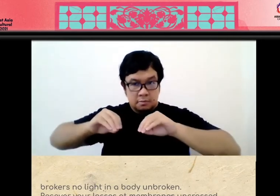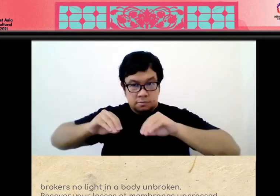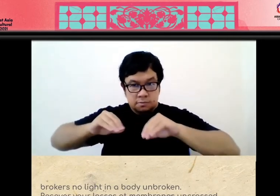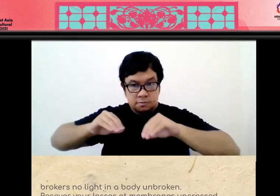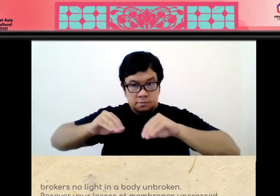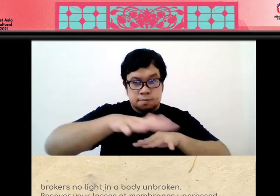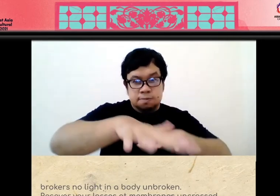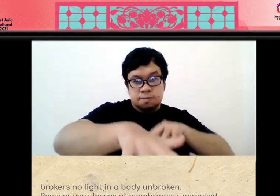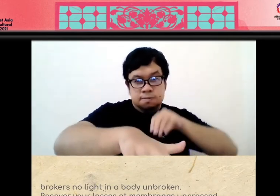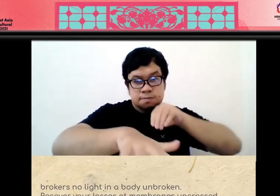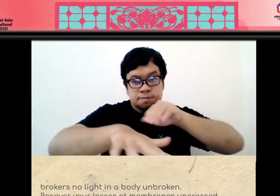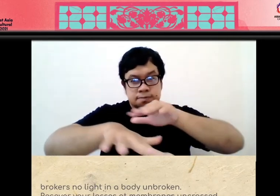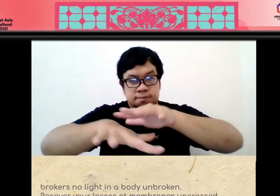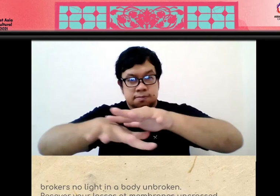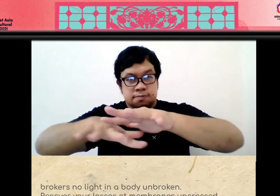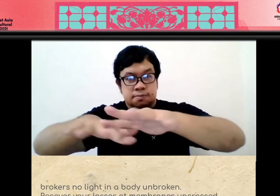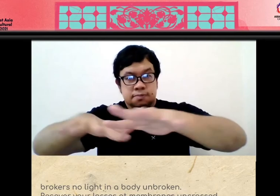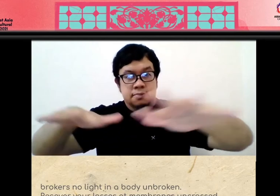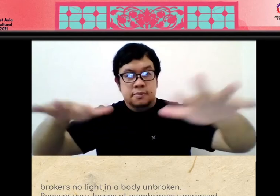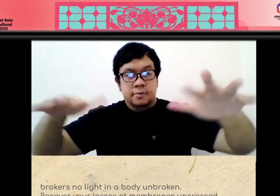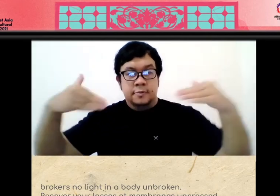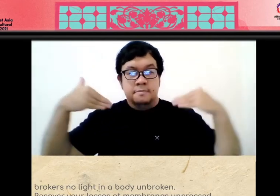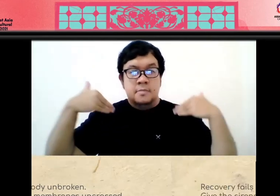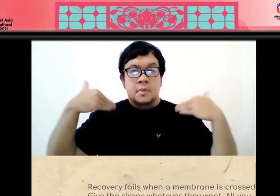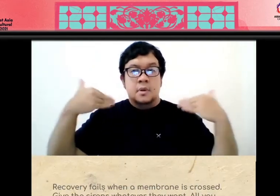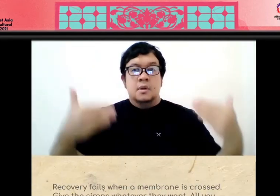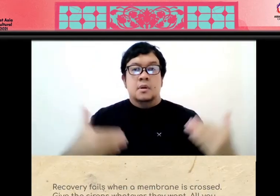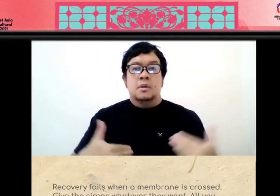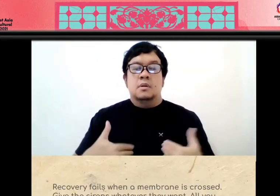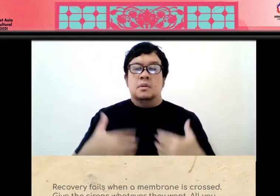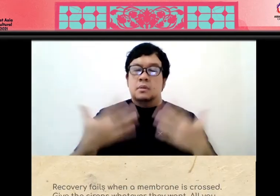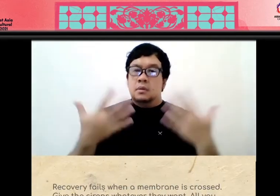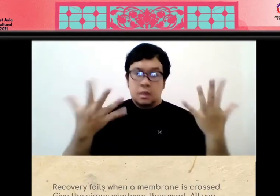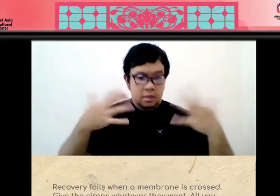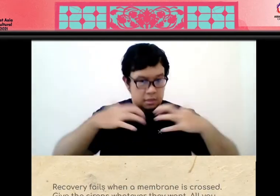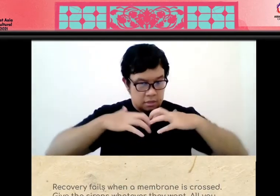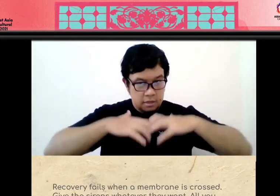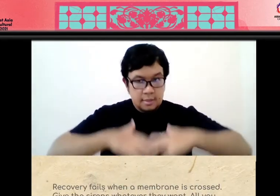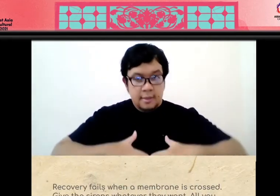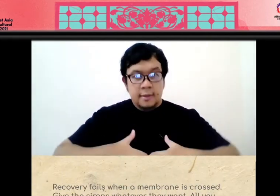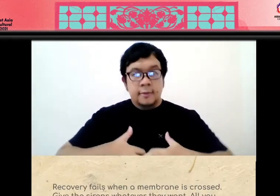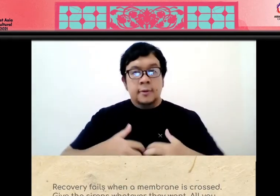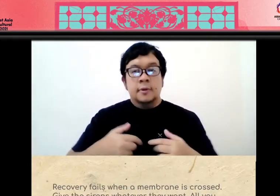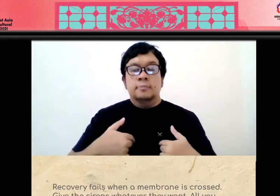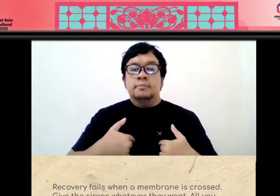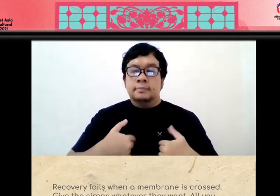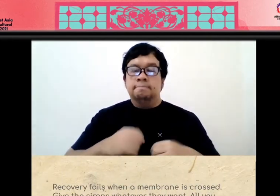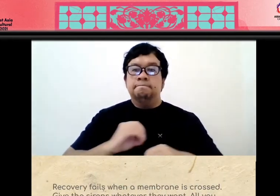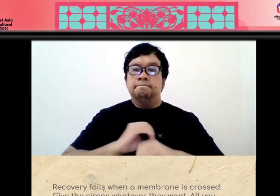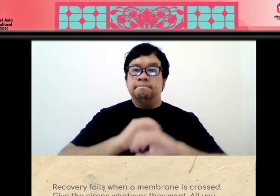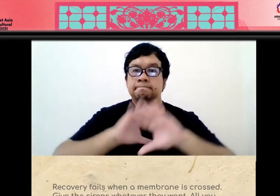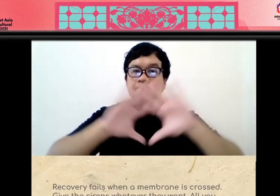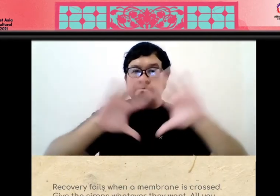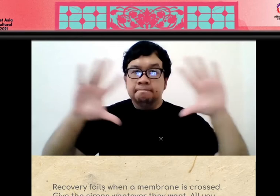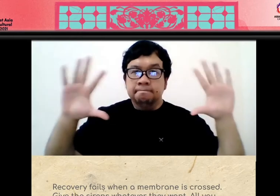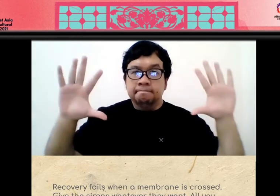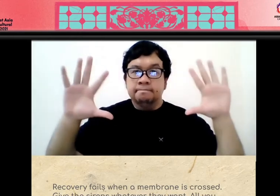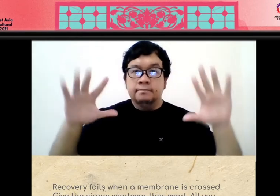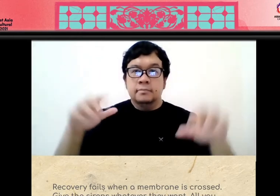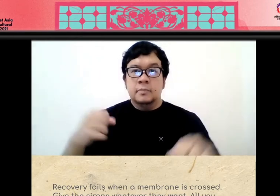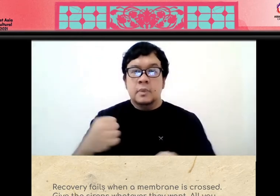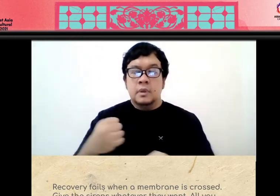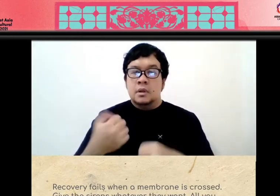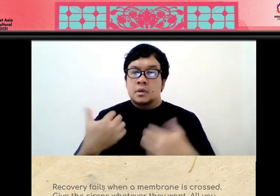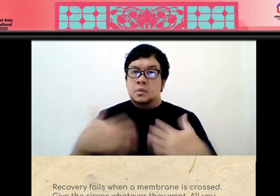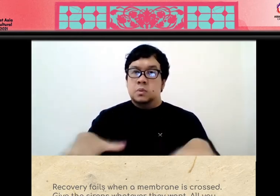at membranes uncrossed. Recovery fails when a membrane is crossed. Give the sirens whatever